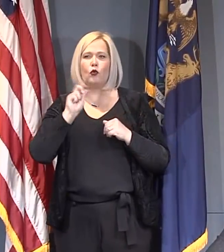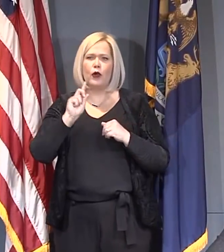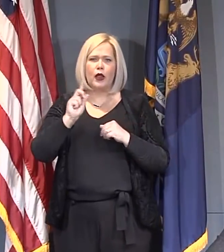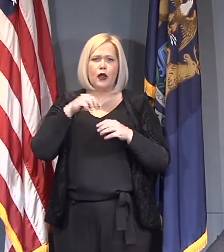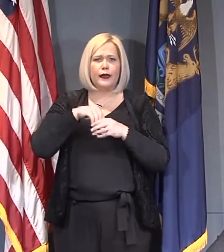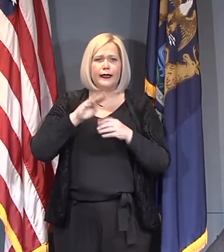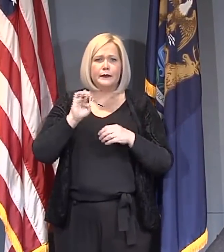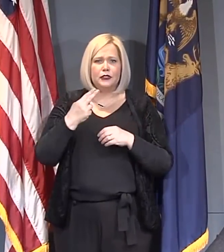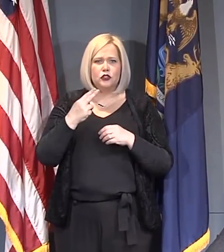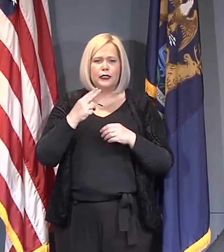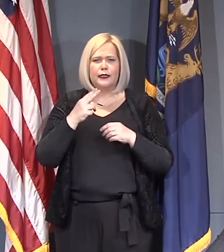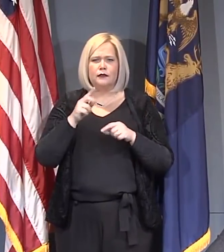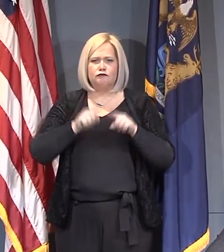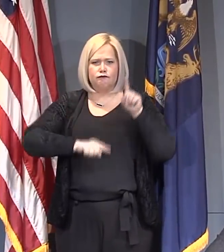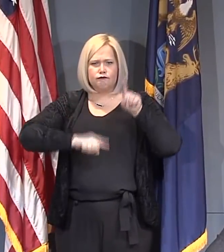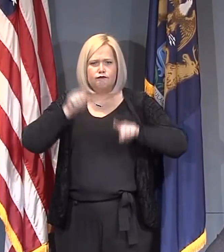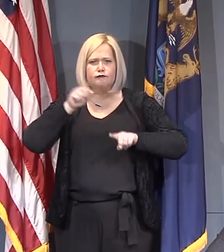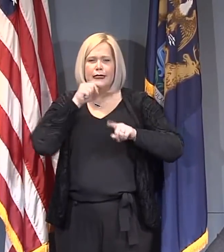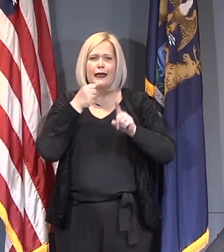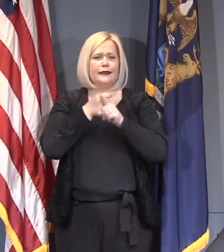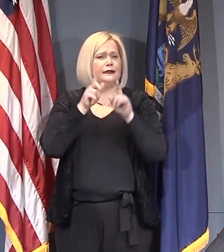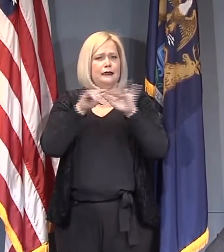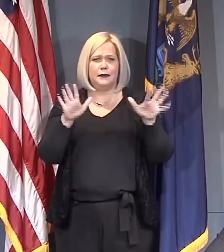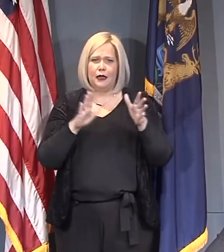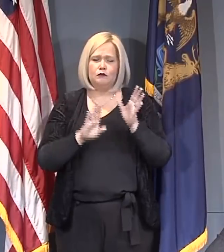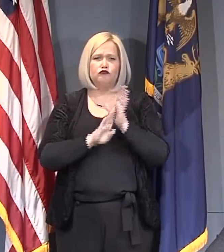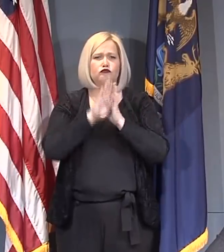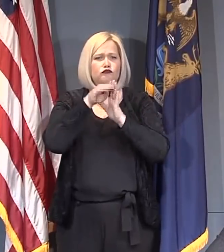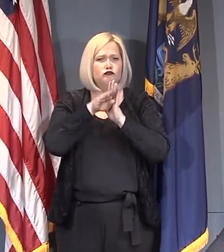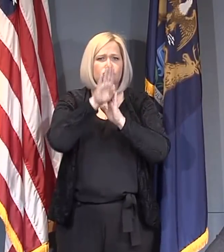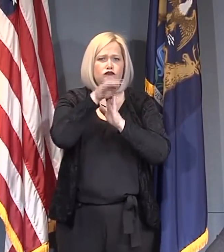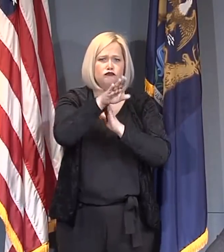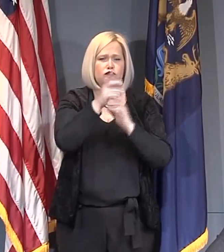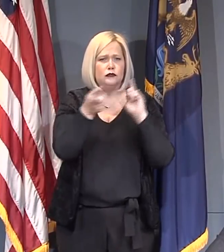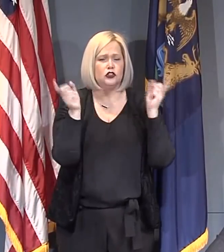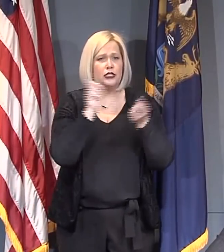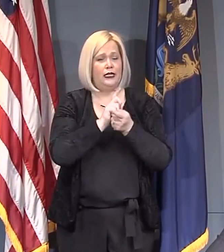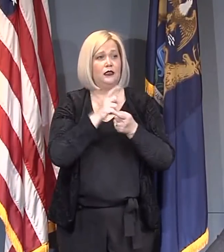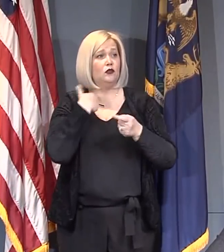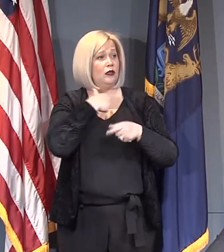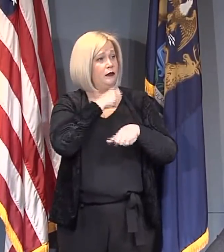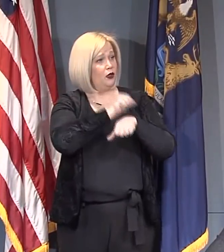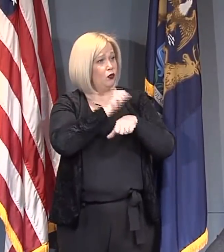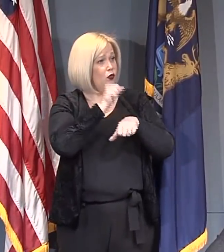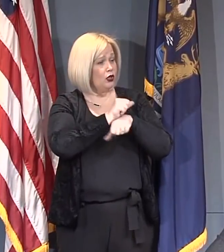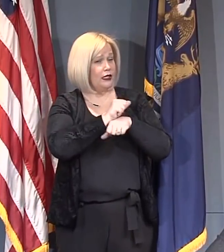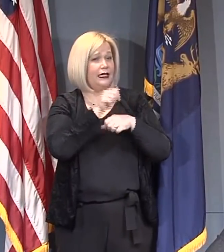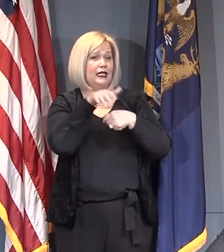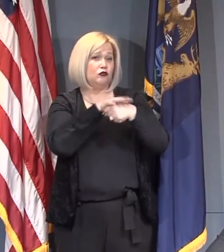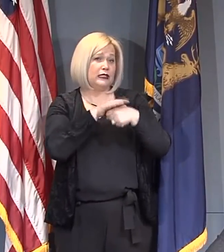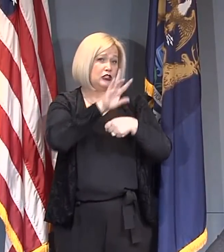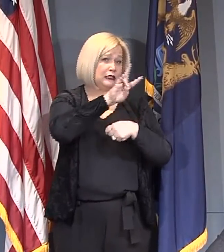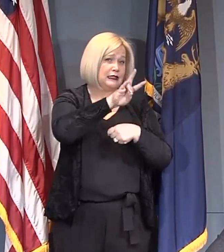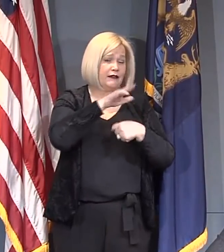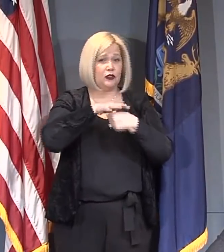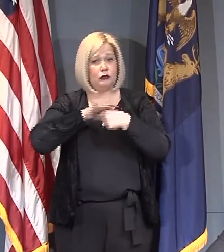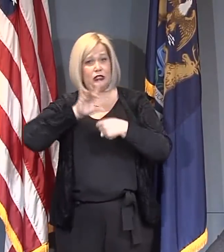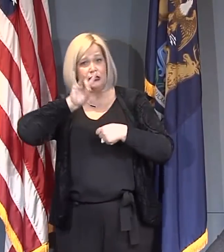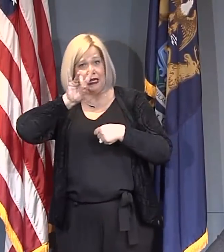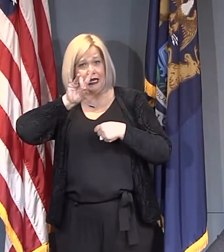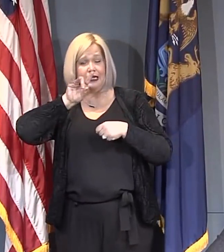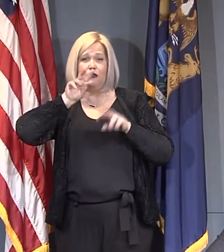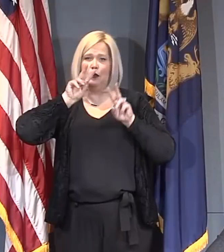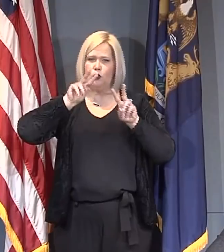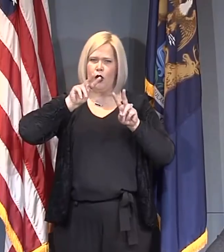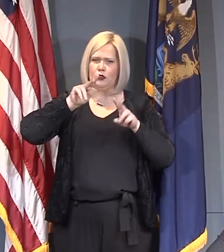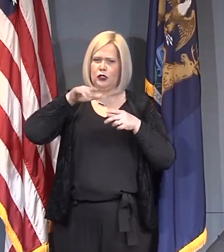of the state. So we've been working actually with our healthcare coalitions. They've been great in Region 7 and Region 8, who have been monitoring,